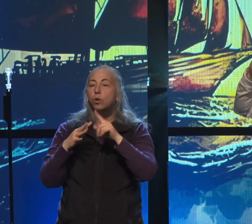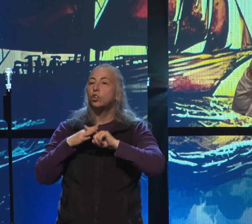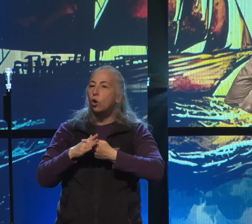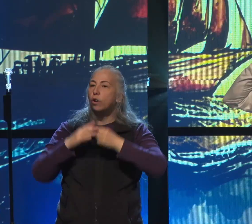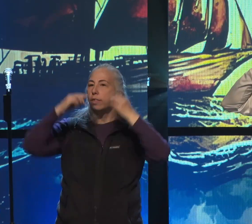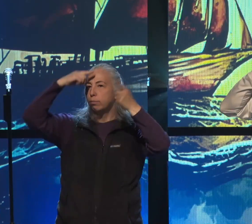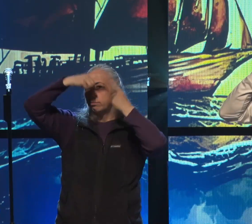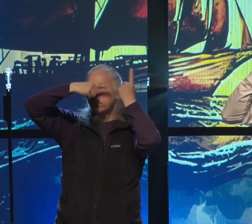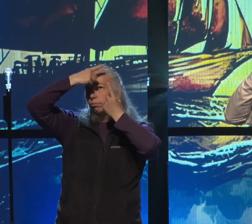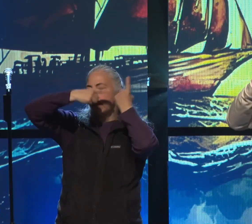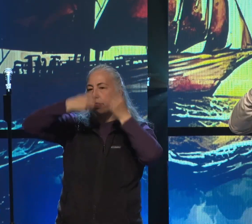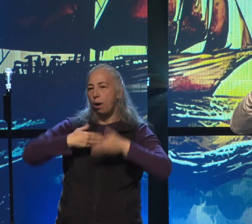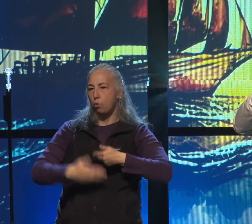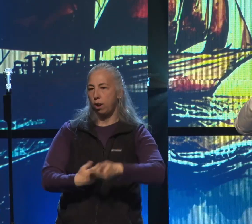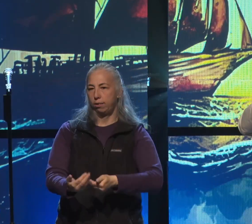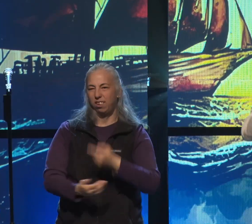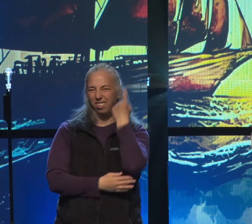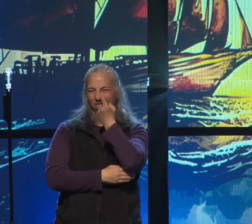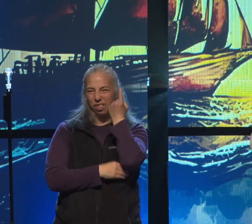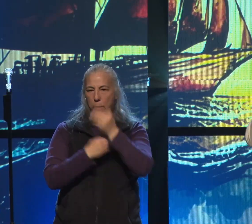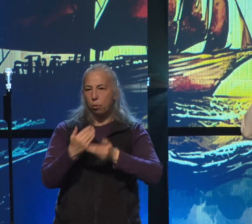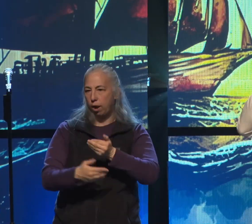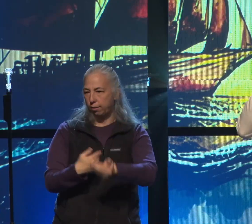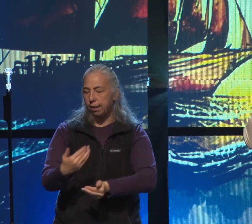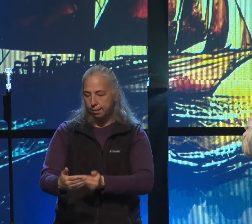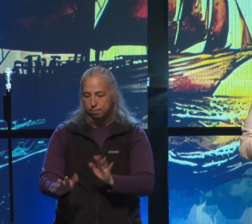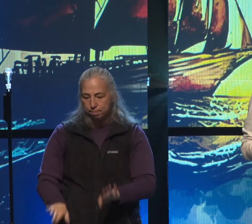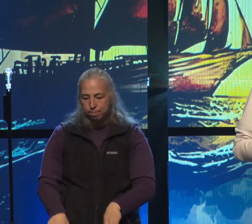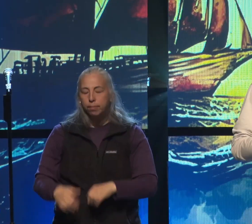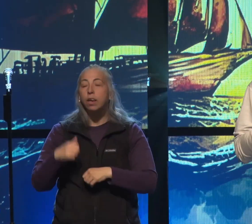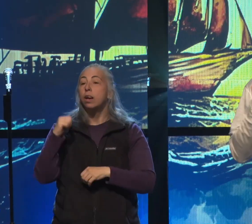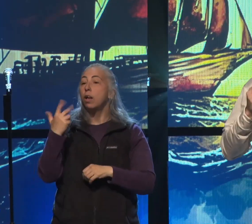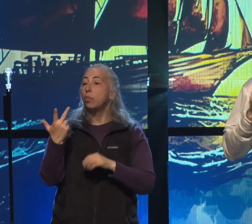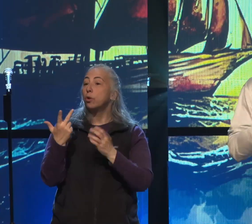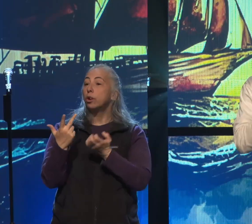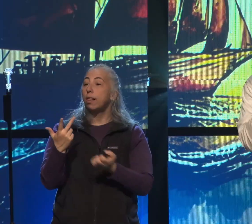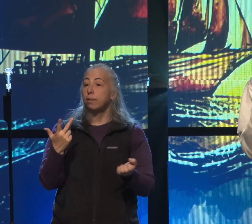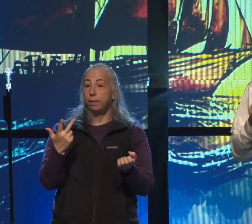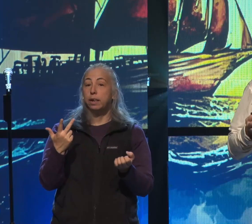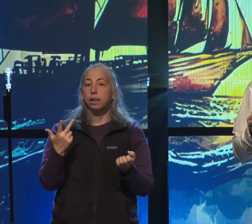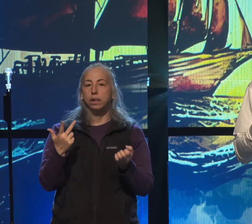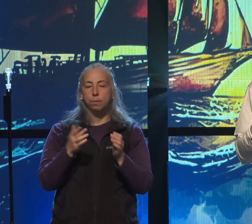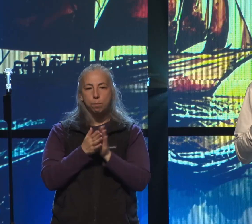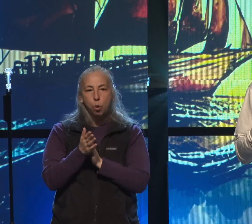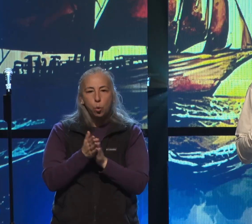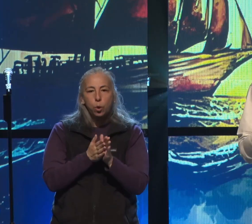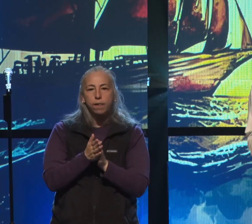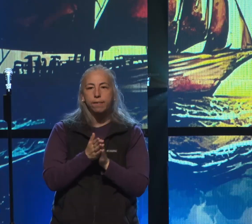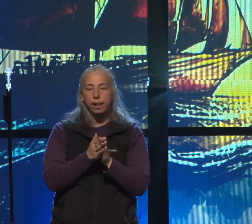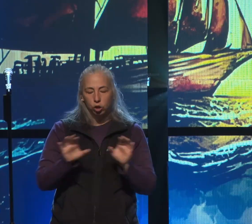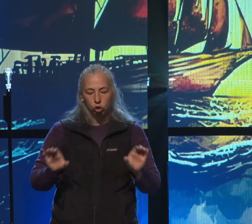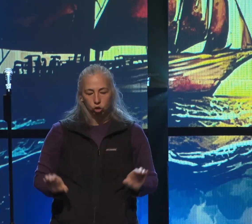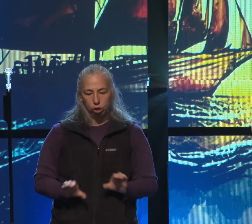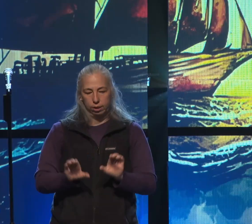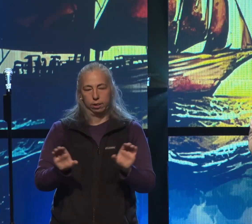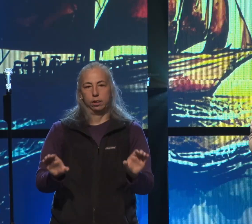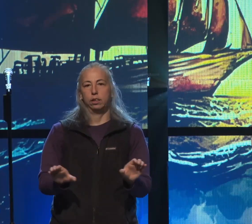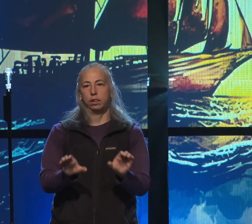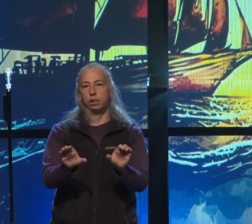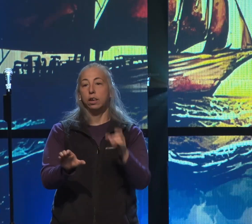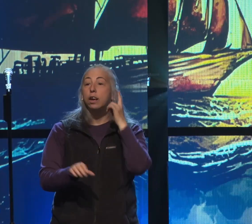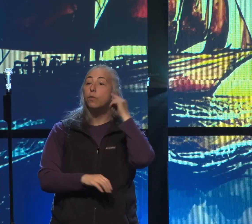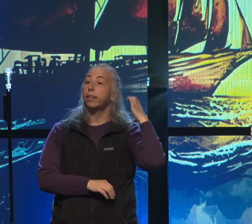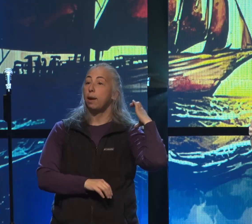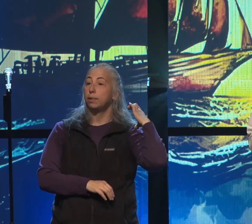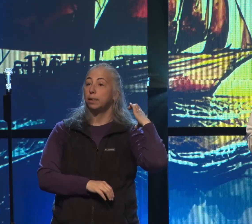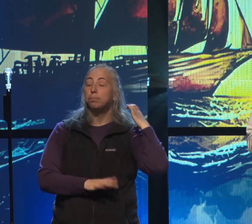right? So how a captain thinks. And then there's the motivations. The third element of this metaphor is the motivation of a captain.